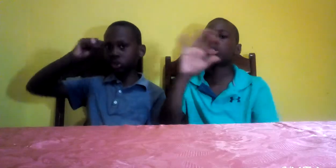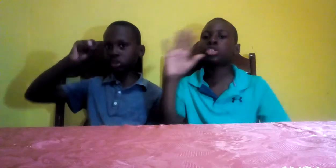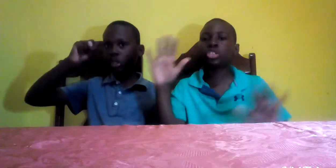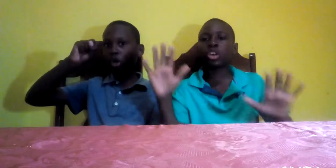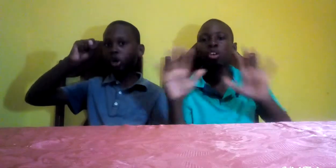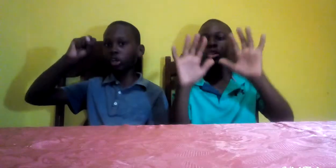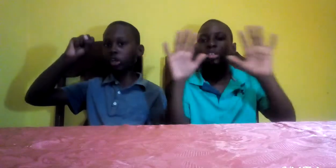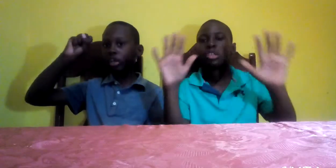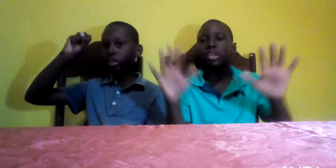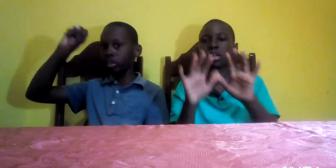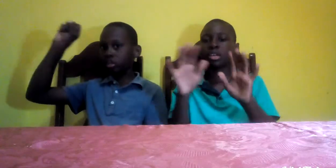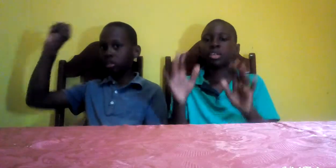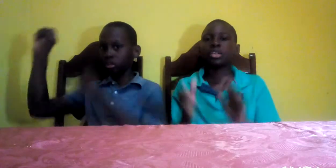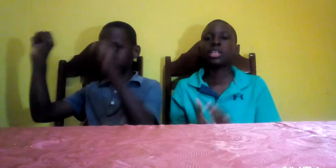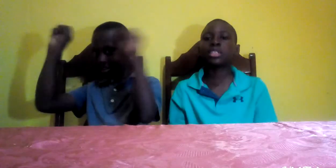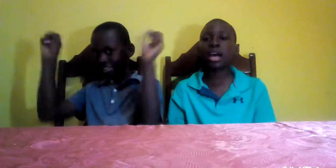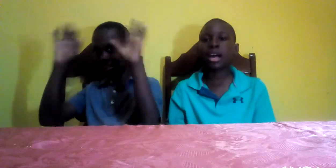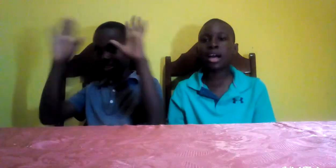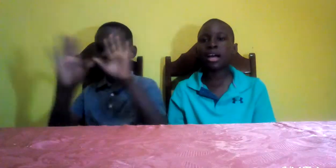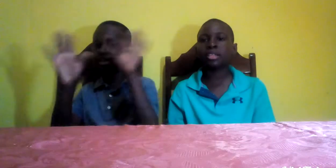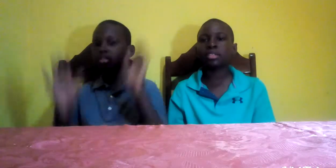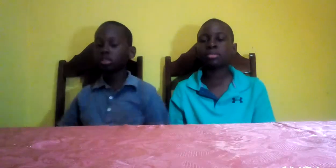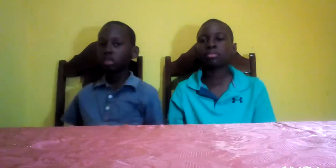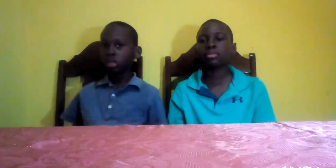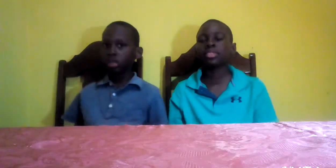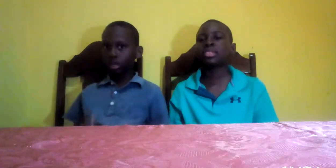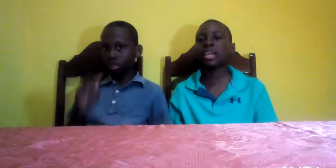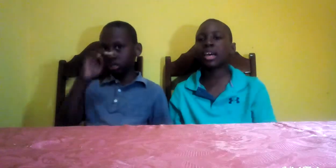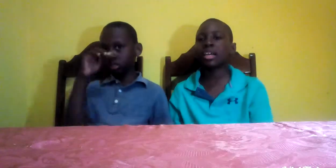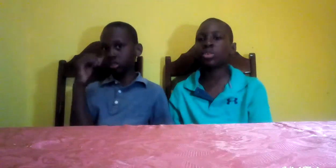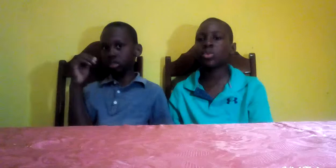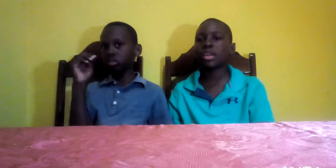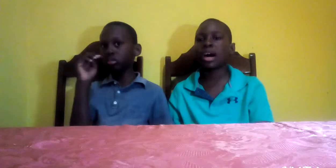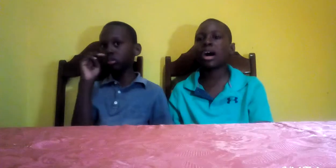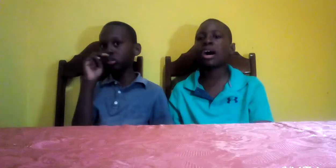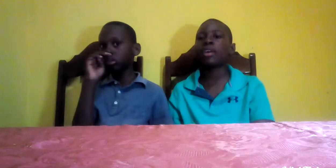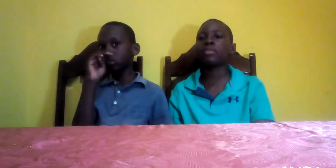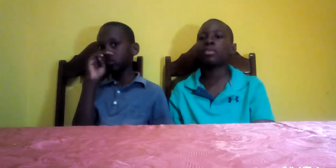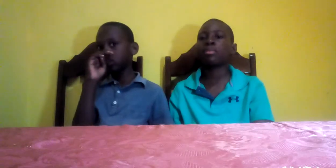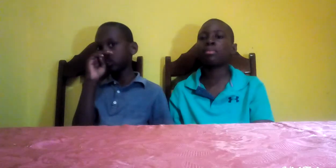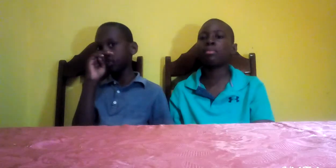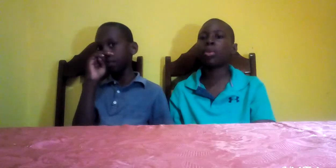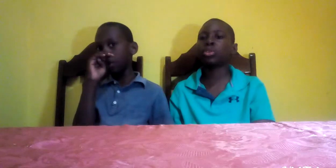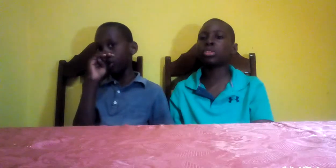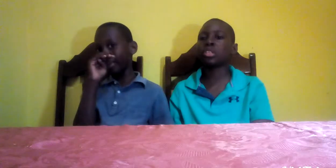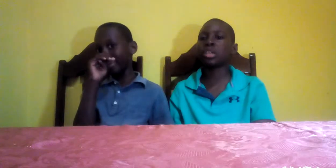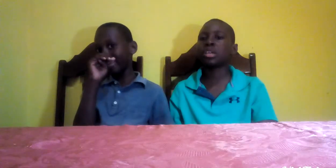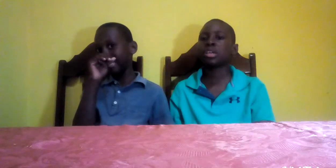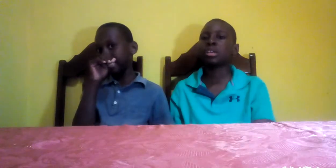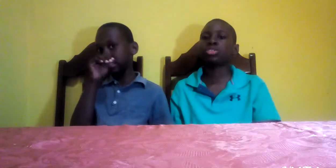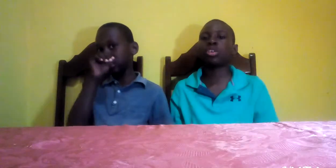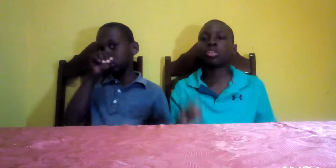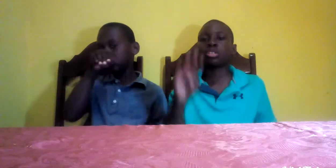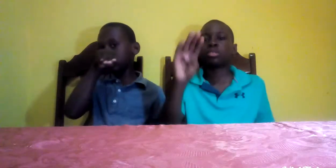Sunday. Second, we have Monday. So it is